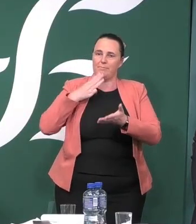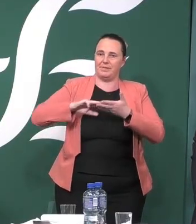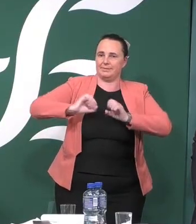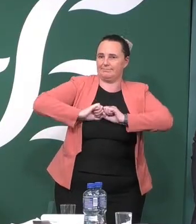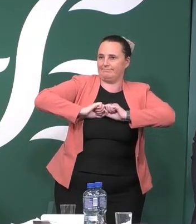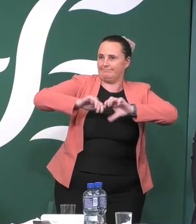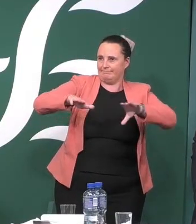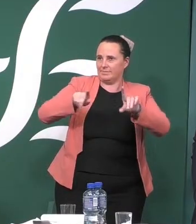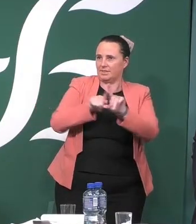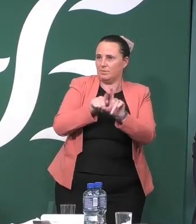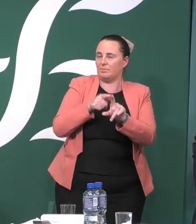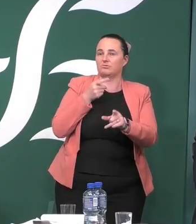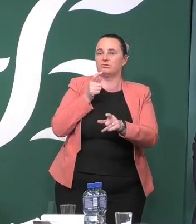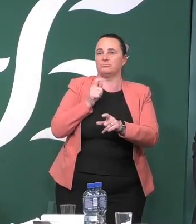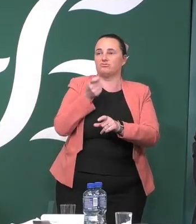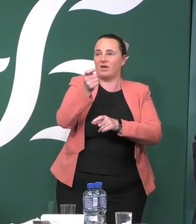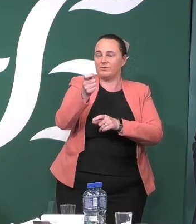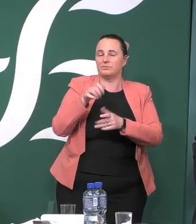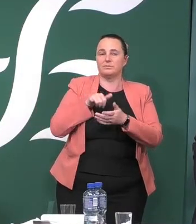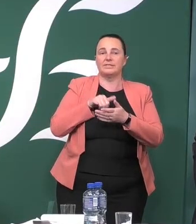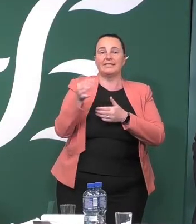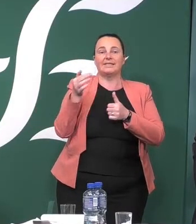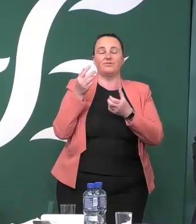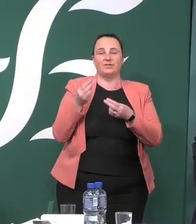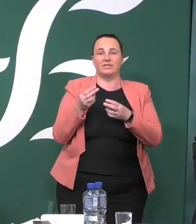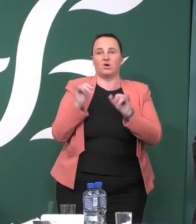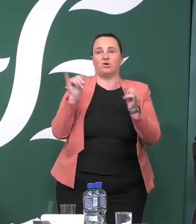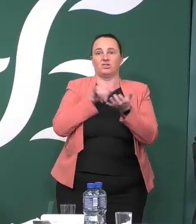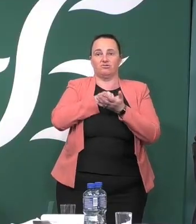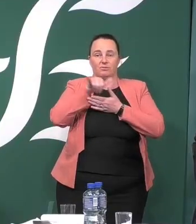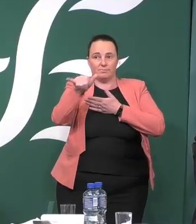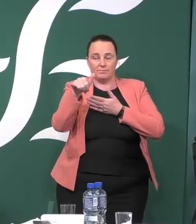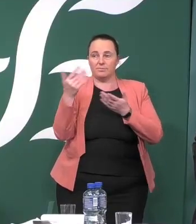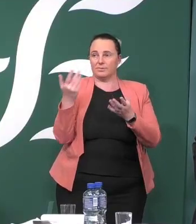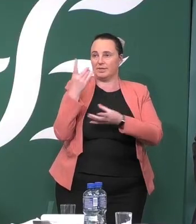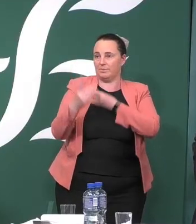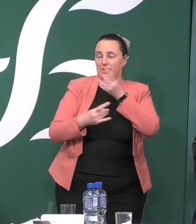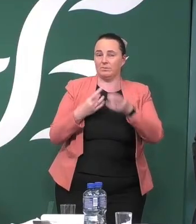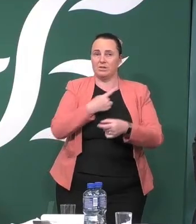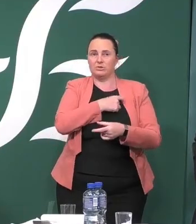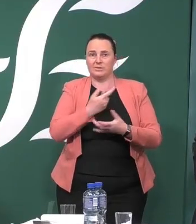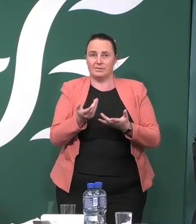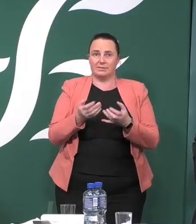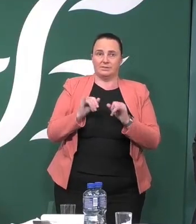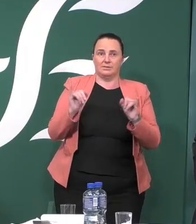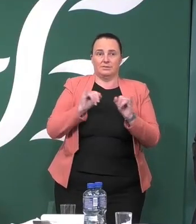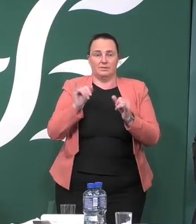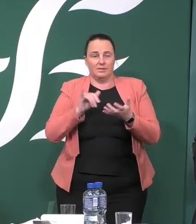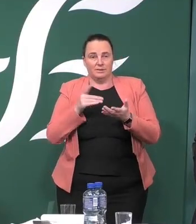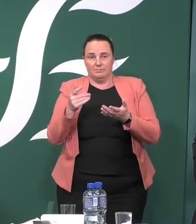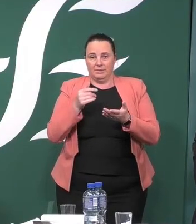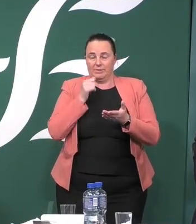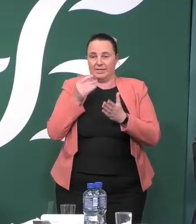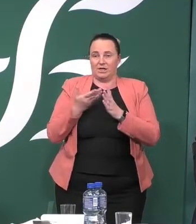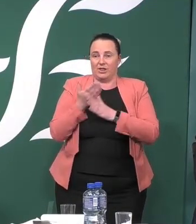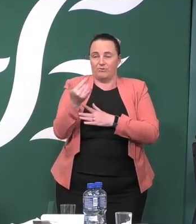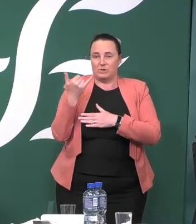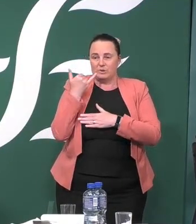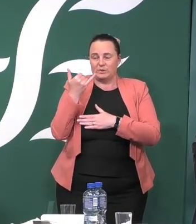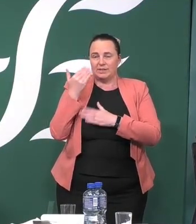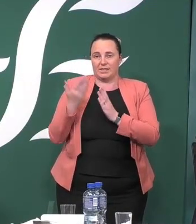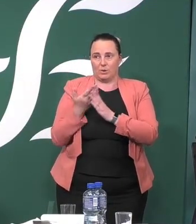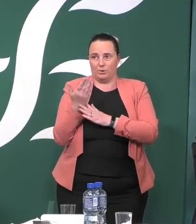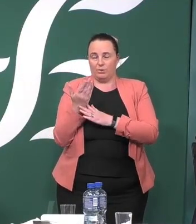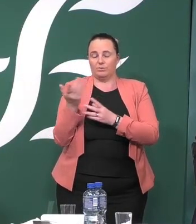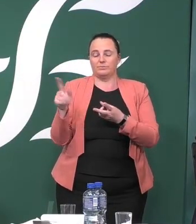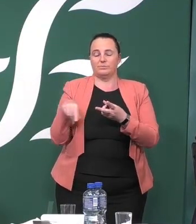there in relation to travel, just to contact if you've got an urgent case, because what's happening is people who are genuinely urgent then perhaps may not get through.